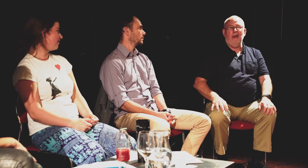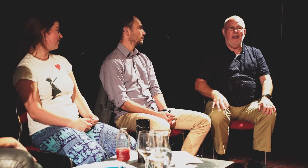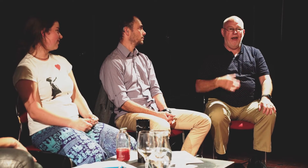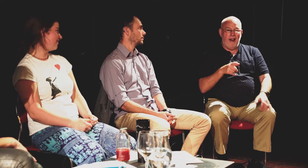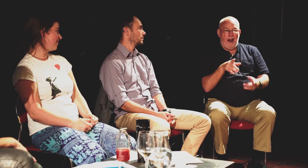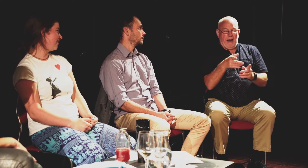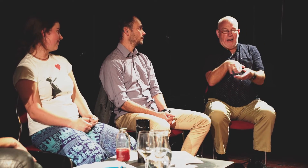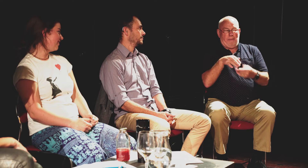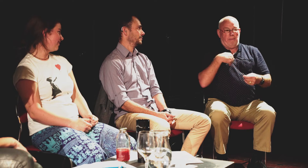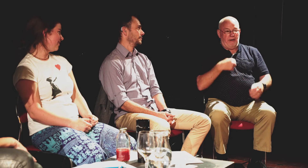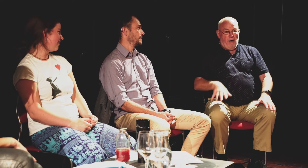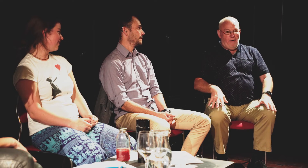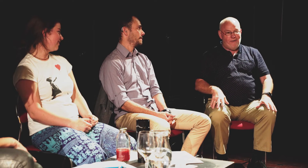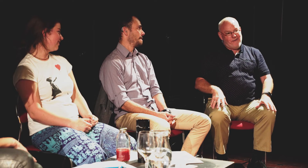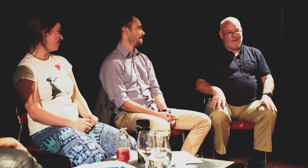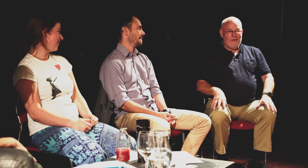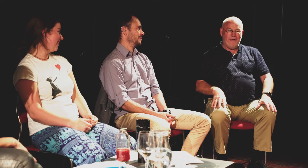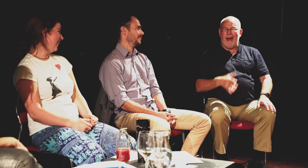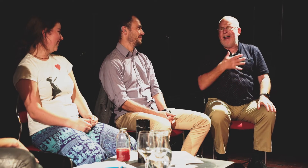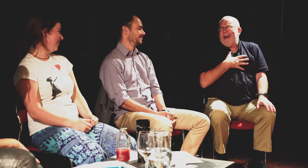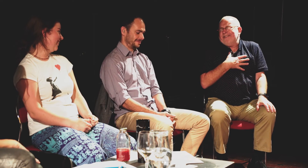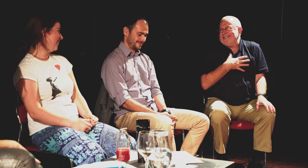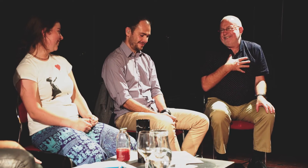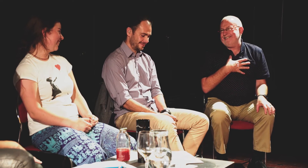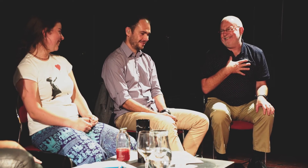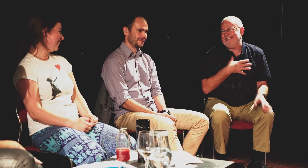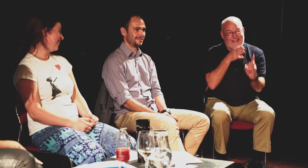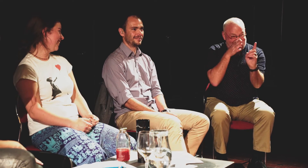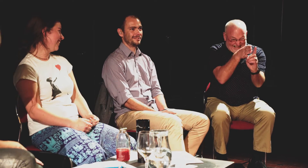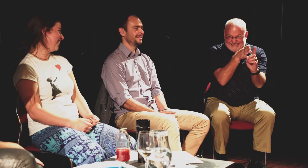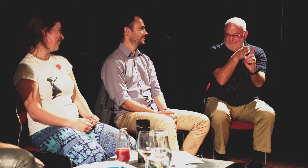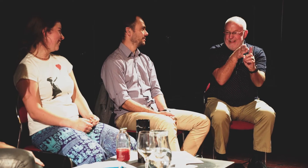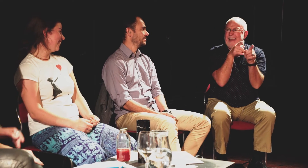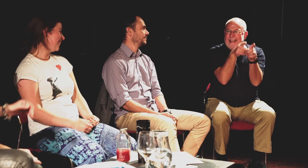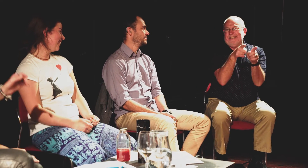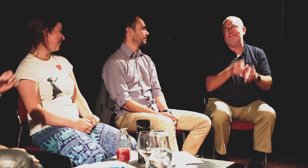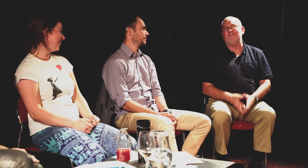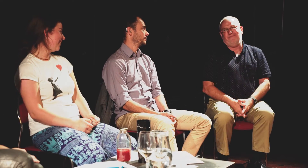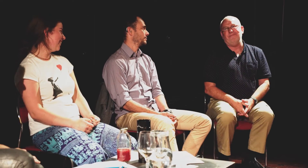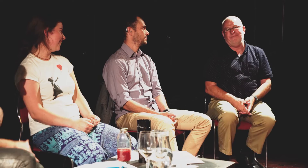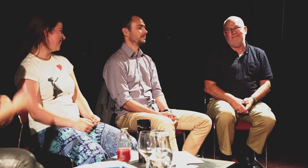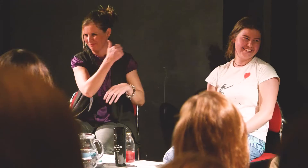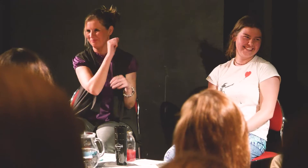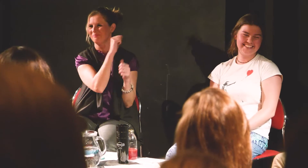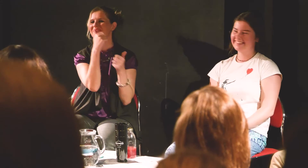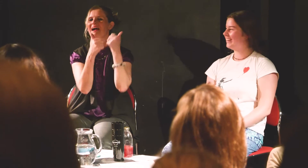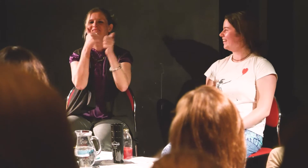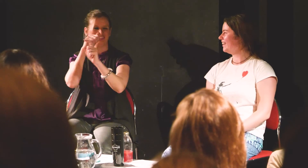way he sits there, and I just watch his expression, and I just think, I copy it. I just watch him all the time and then try and copy his facial